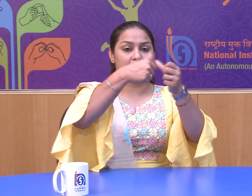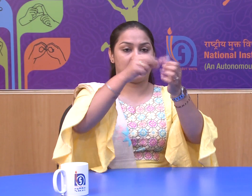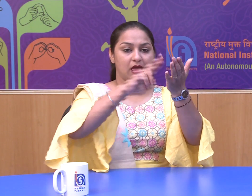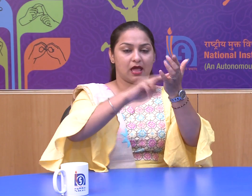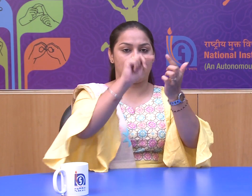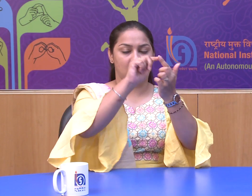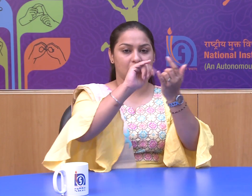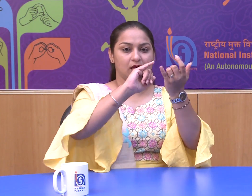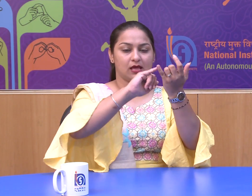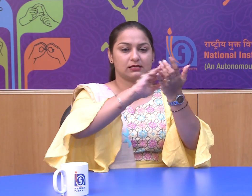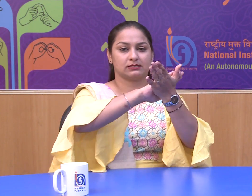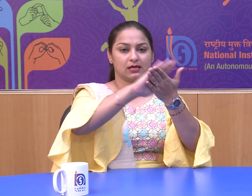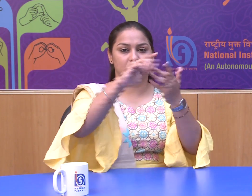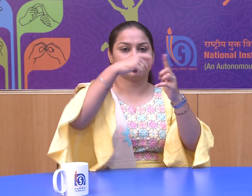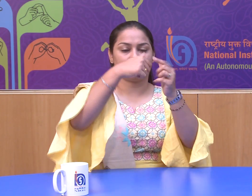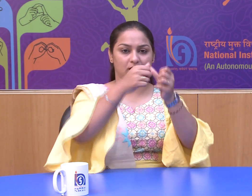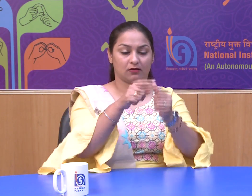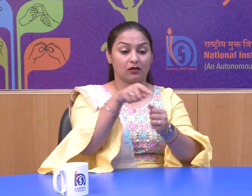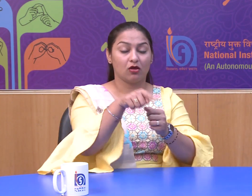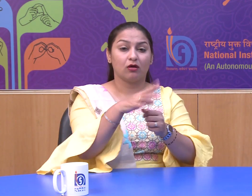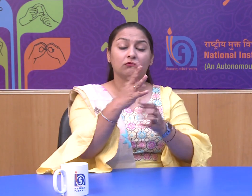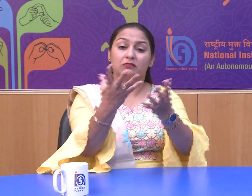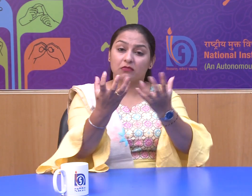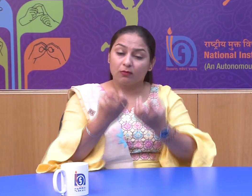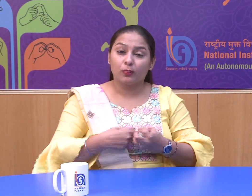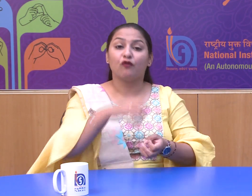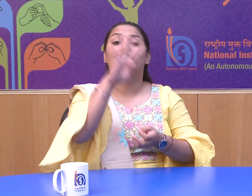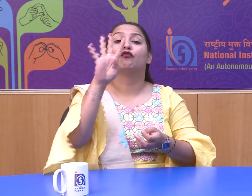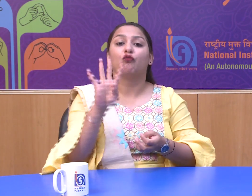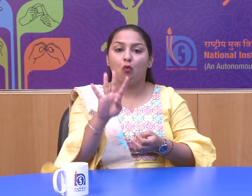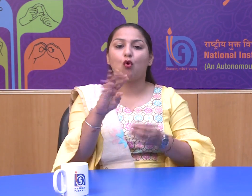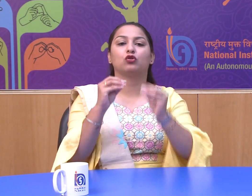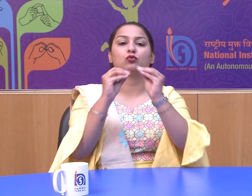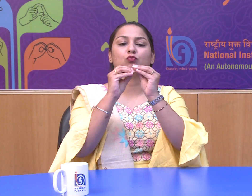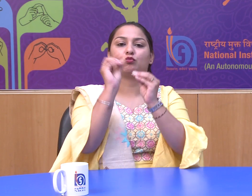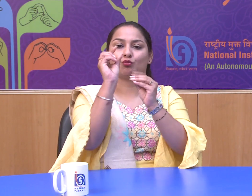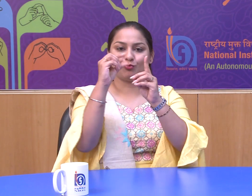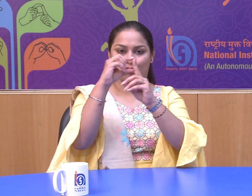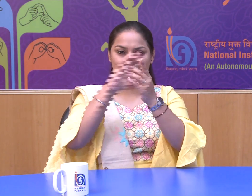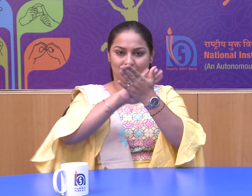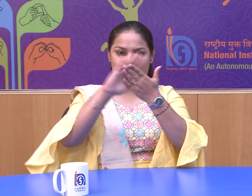who convened the fourth Buddhist council of to finalize its teaching.